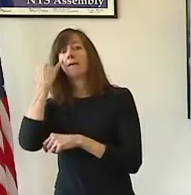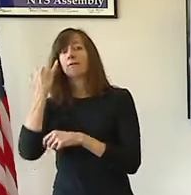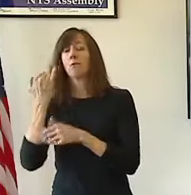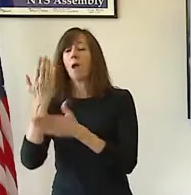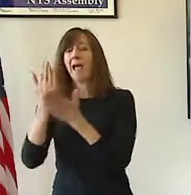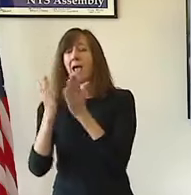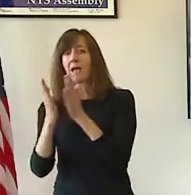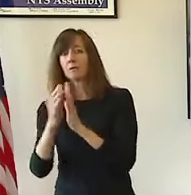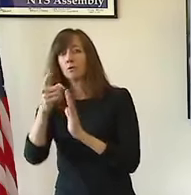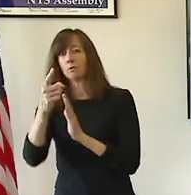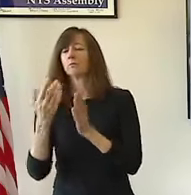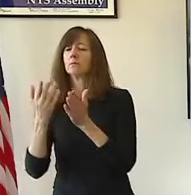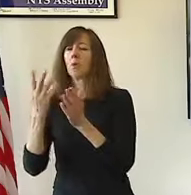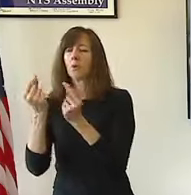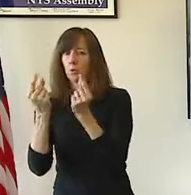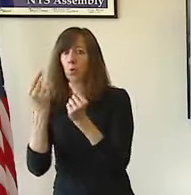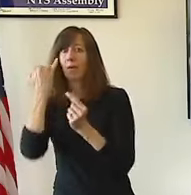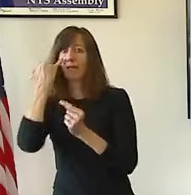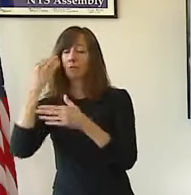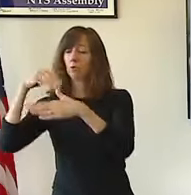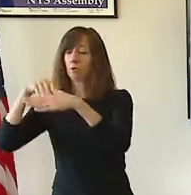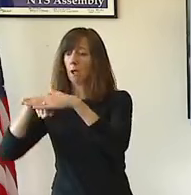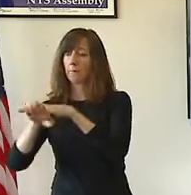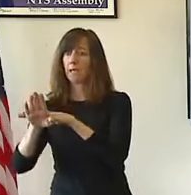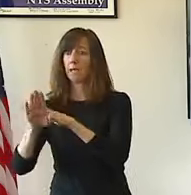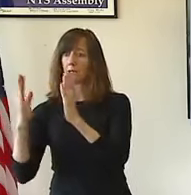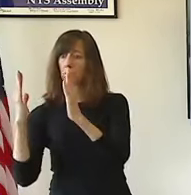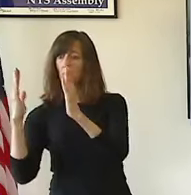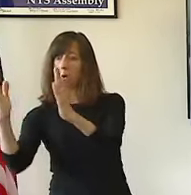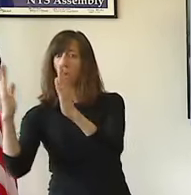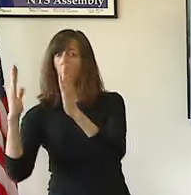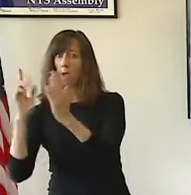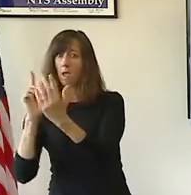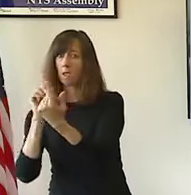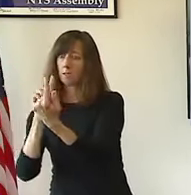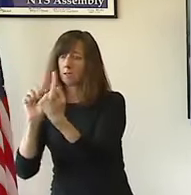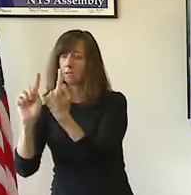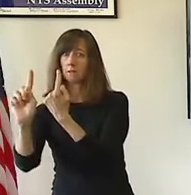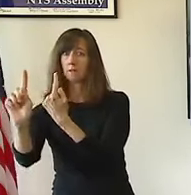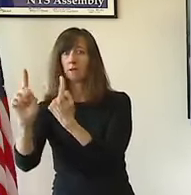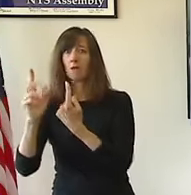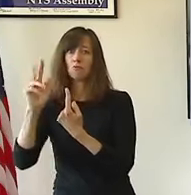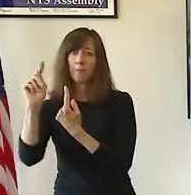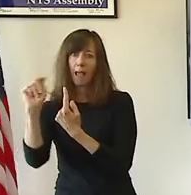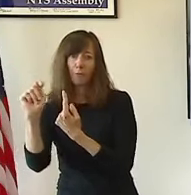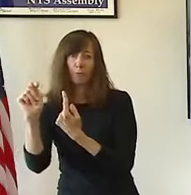hallways or bathrooms, we'd ask you to use a face covering. In offices, spaces, we're asking